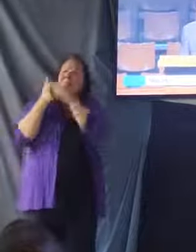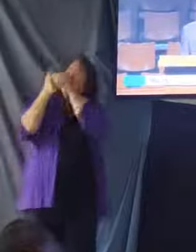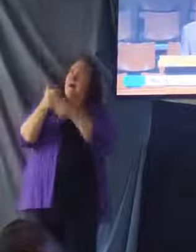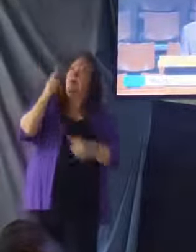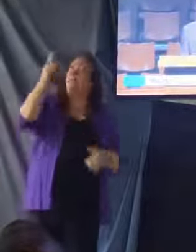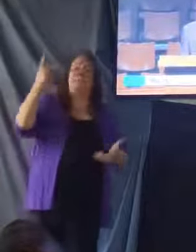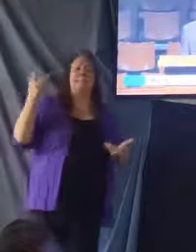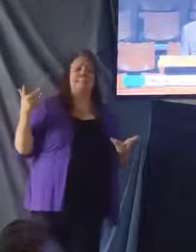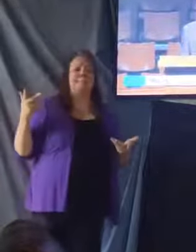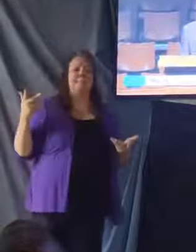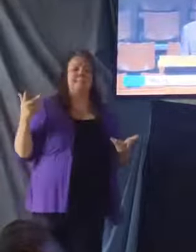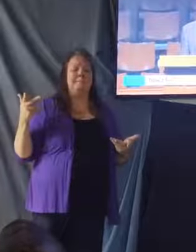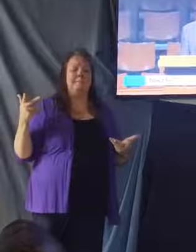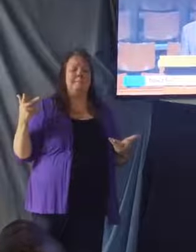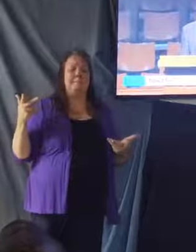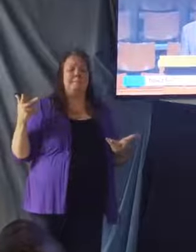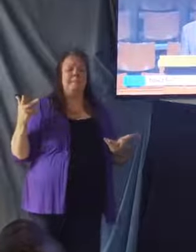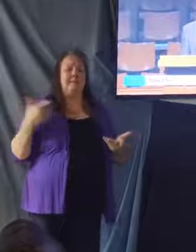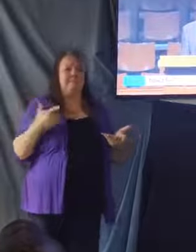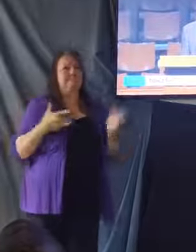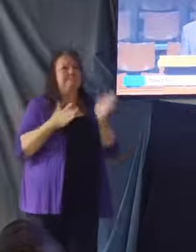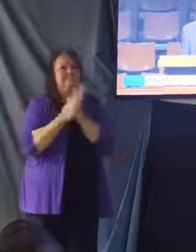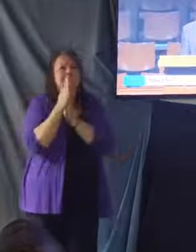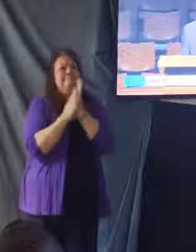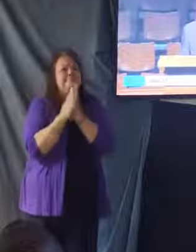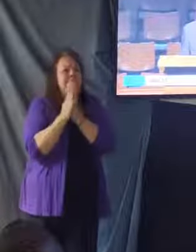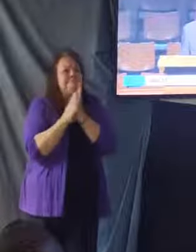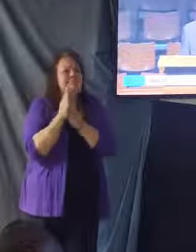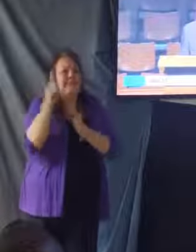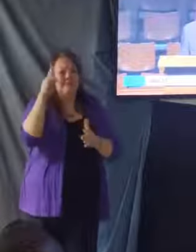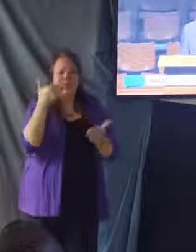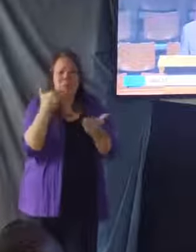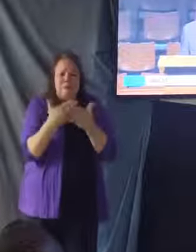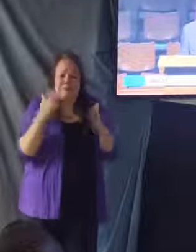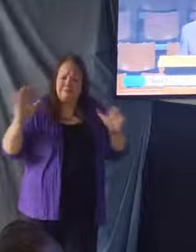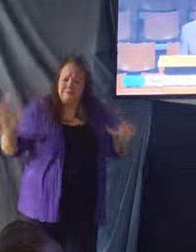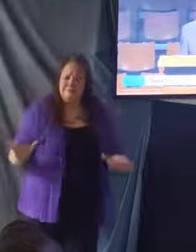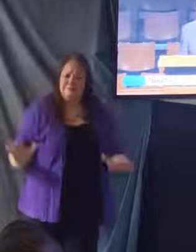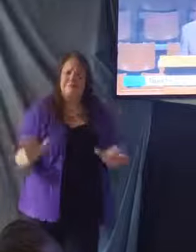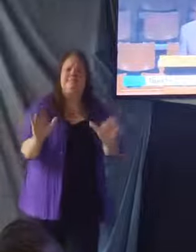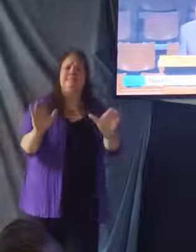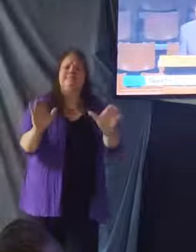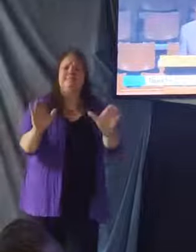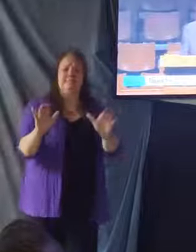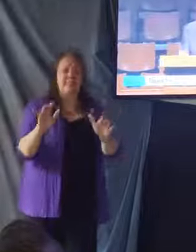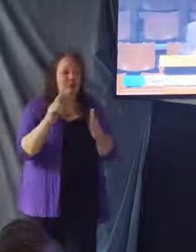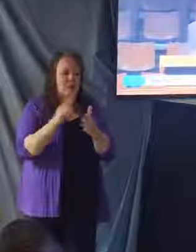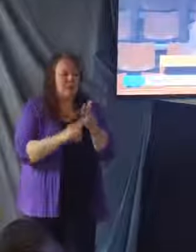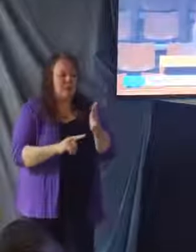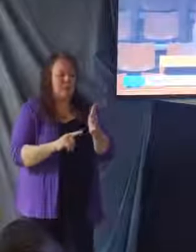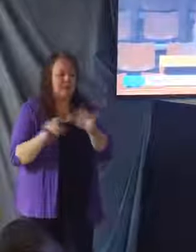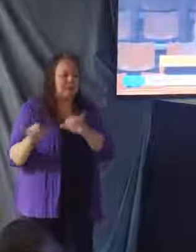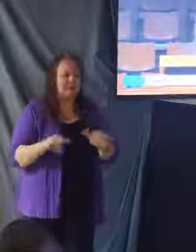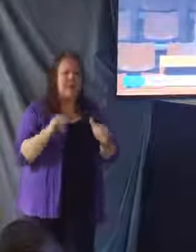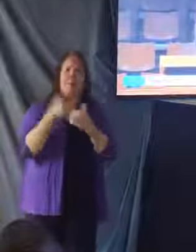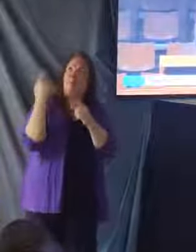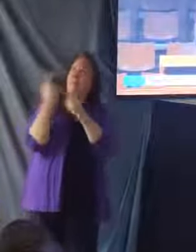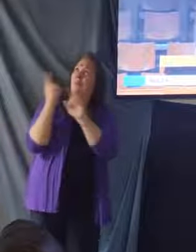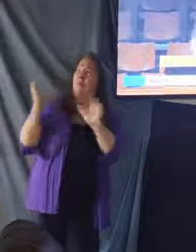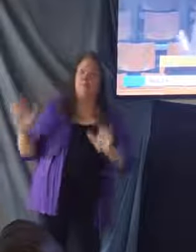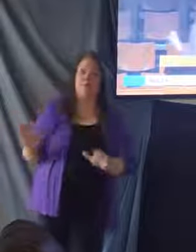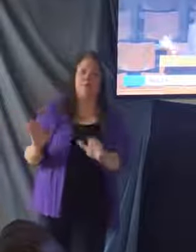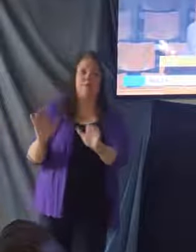him. I mean, be zealous for good deeds. The deeds are consistent with